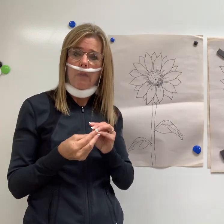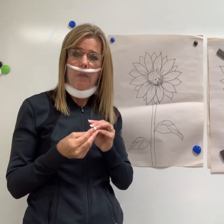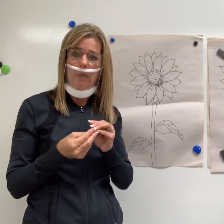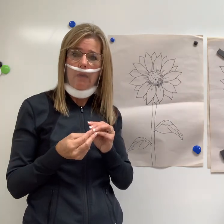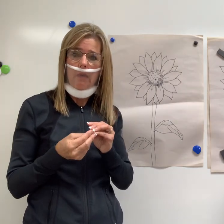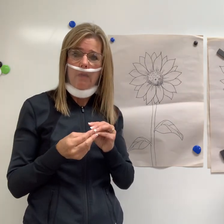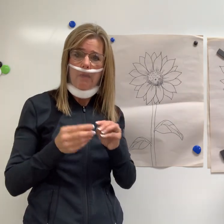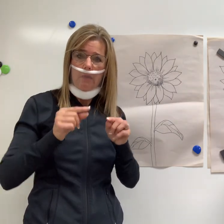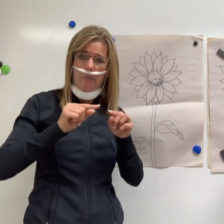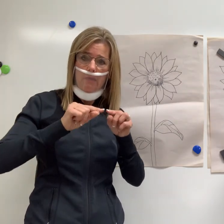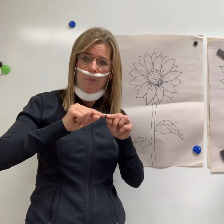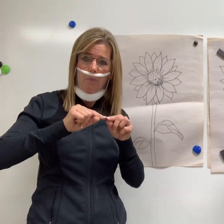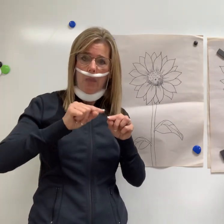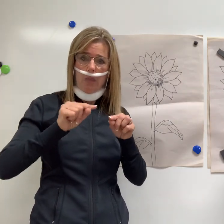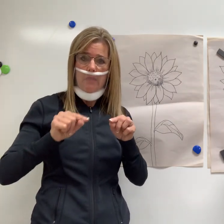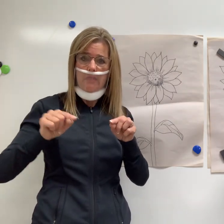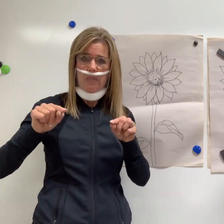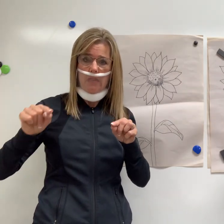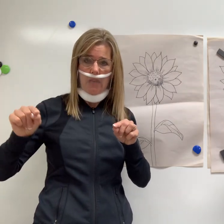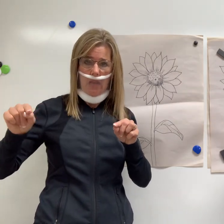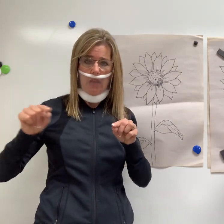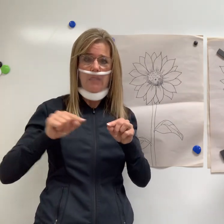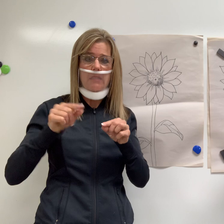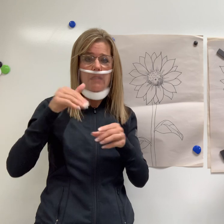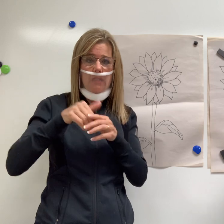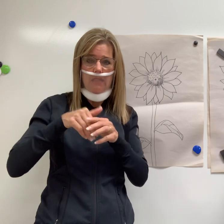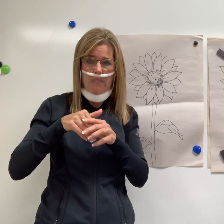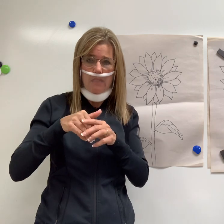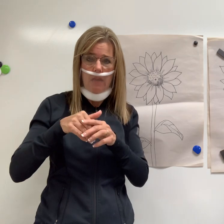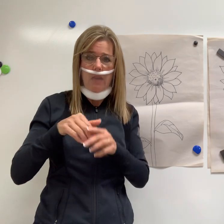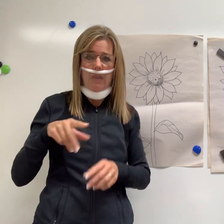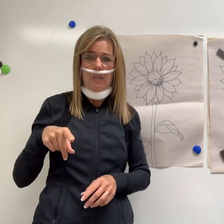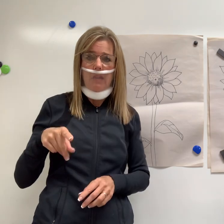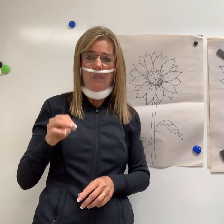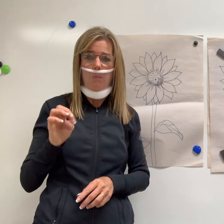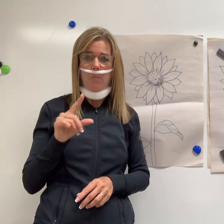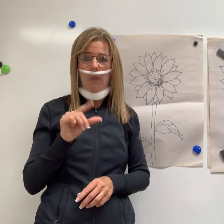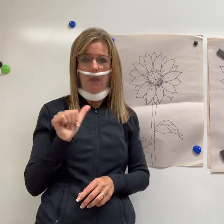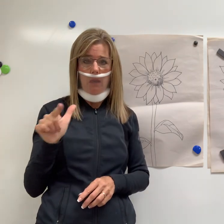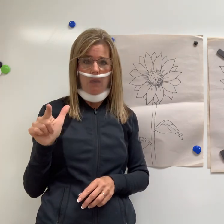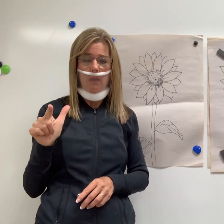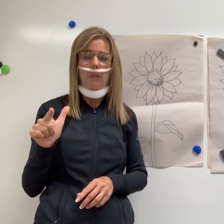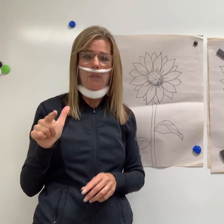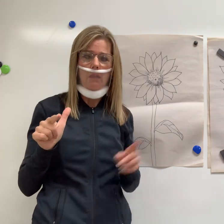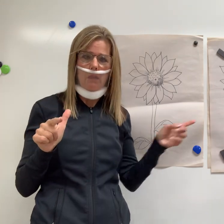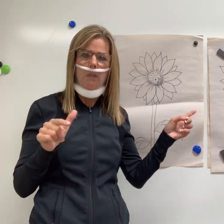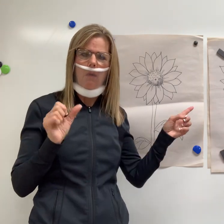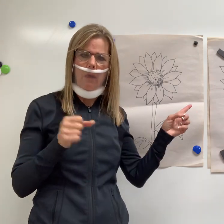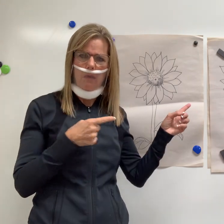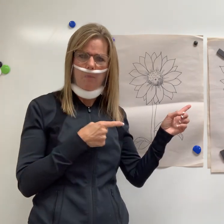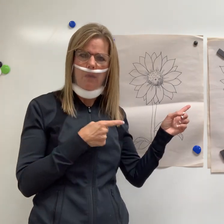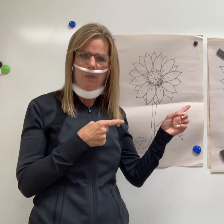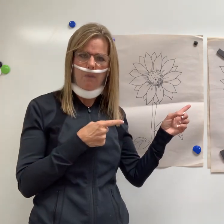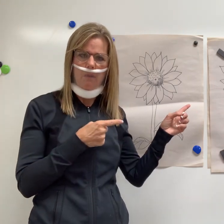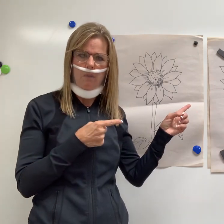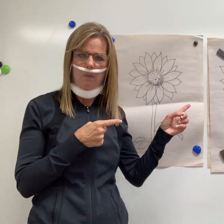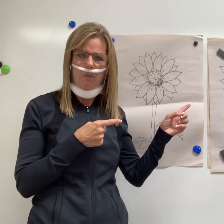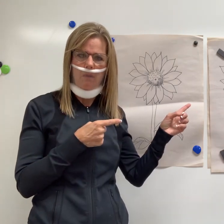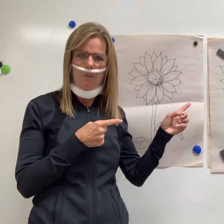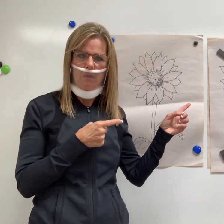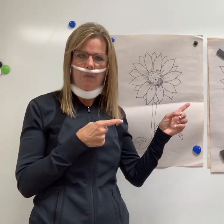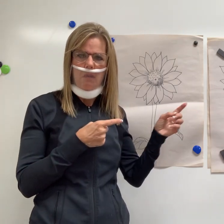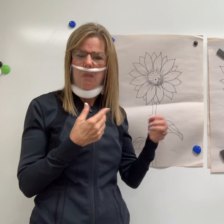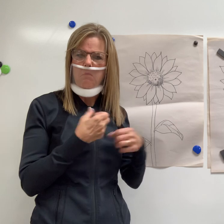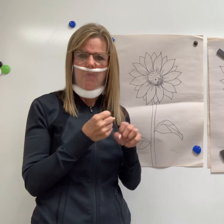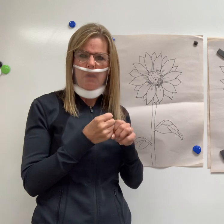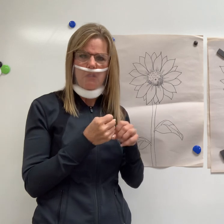show there are little skinny lines on the petals of the sunflower. So I can come on here and make just